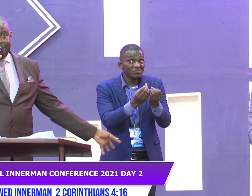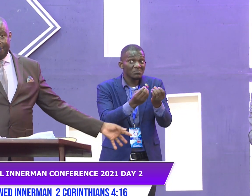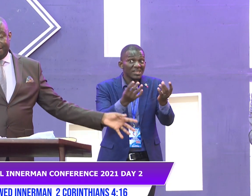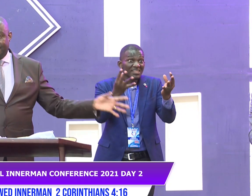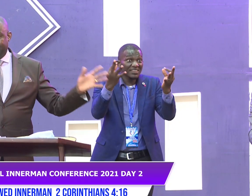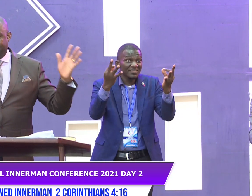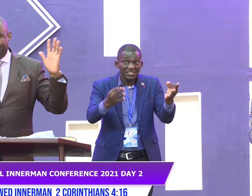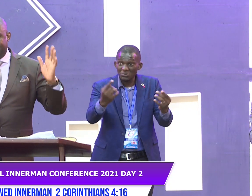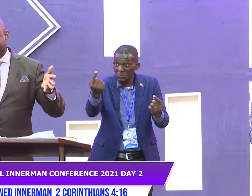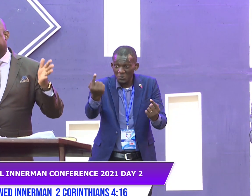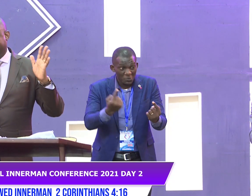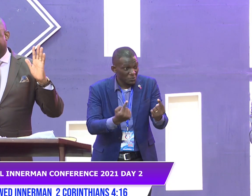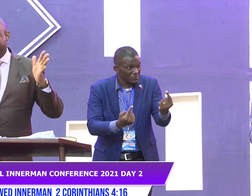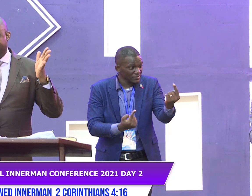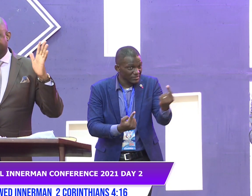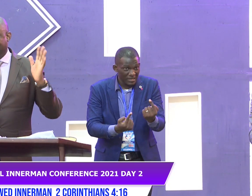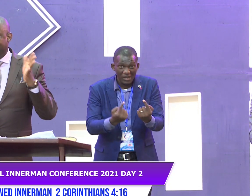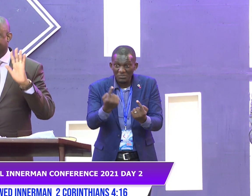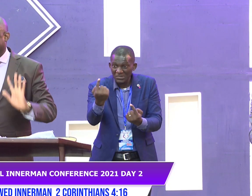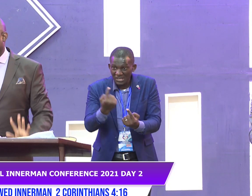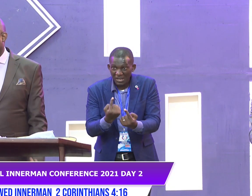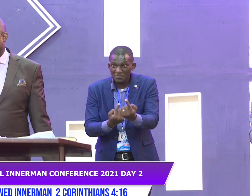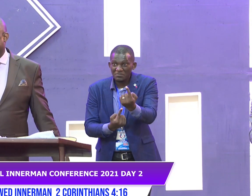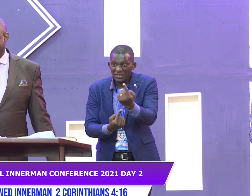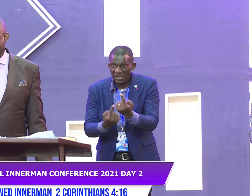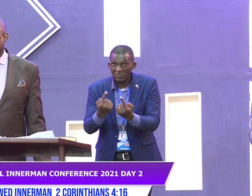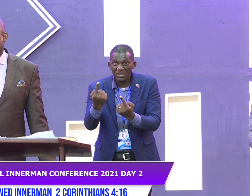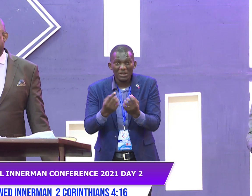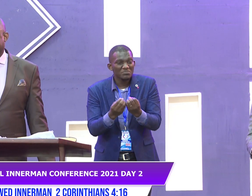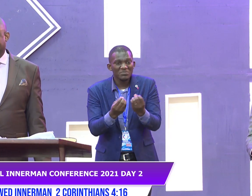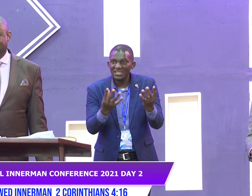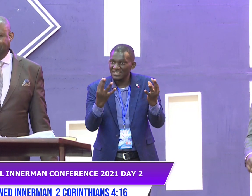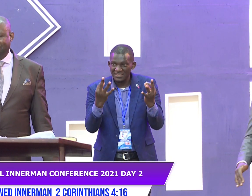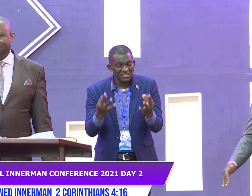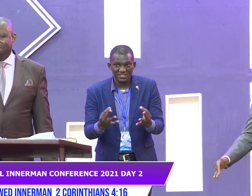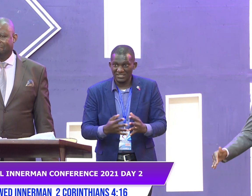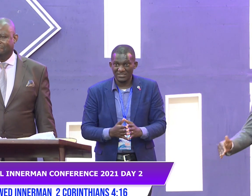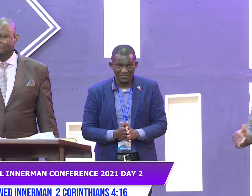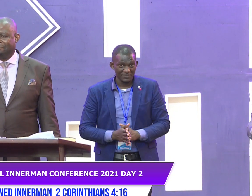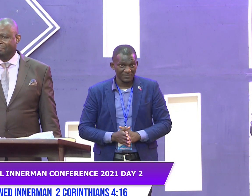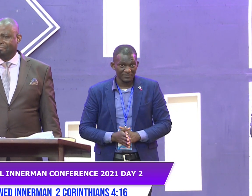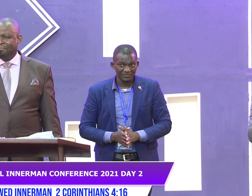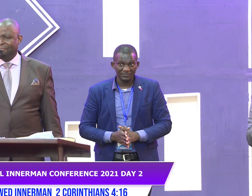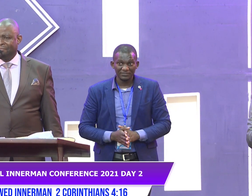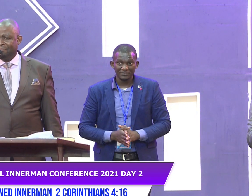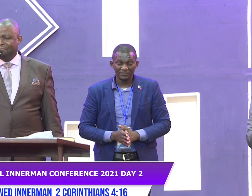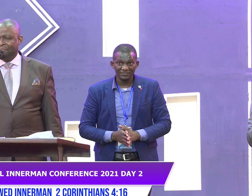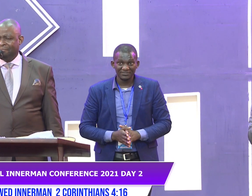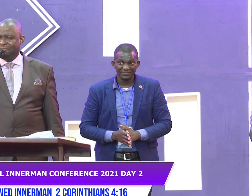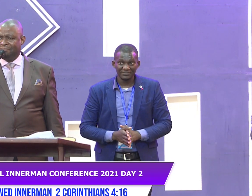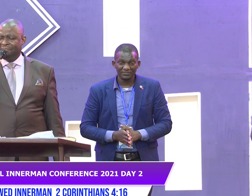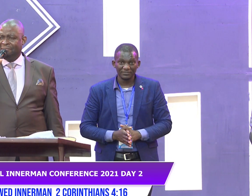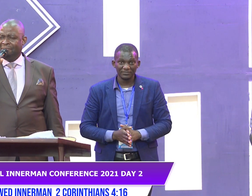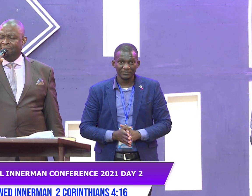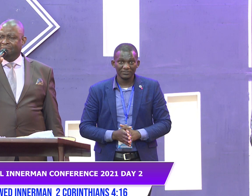come against us, like that verse in 2 Corinthians 4:16 says. Era lwakuba nti wabeerawo ebintu bingi ebisobola otulumba